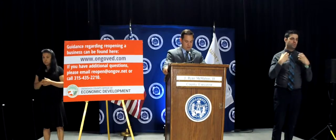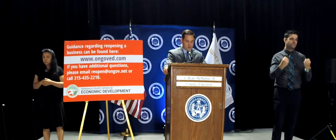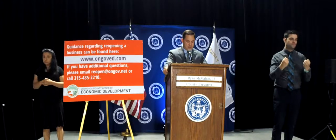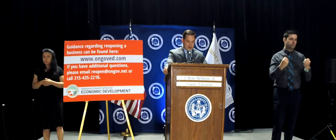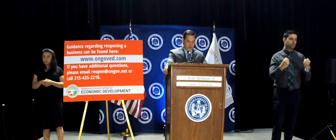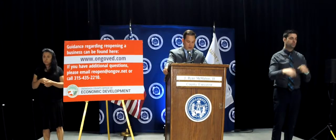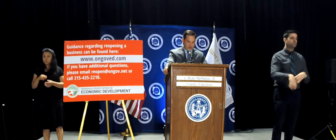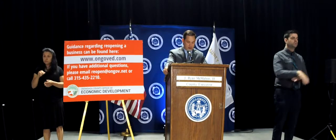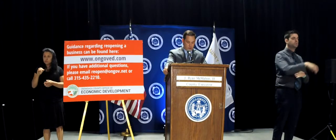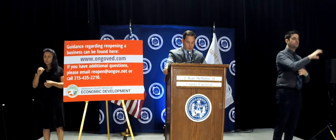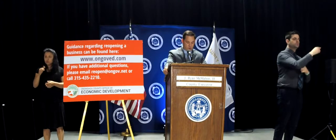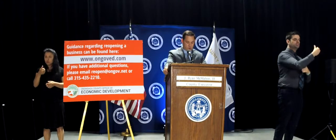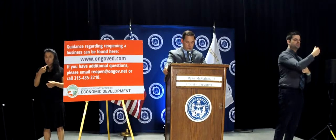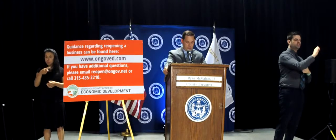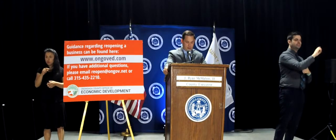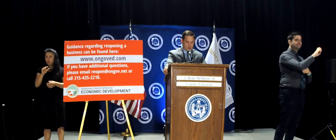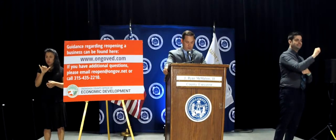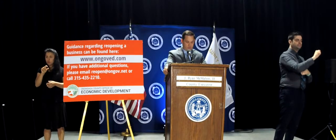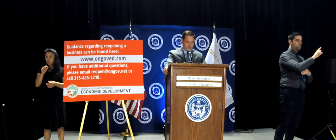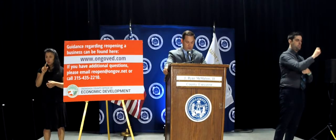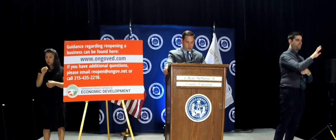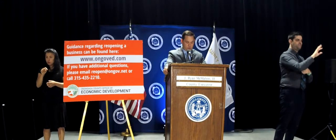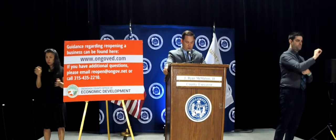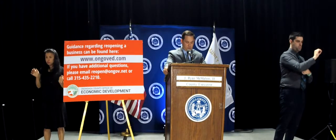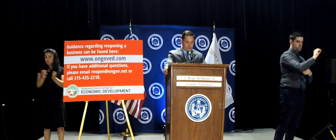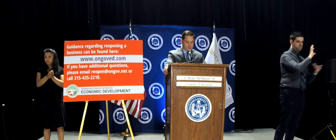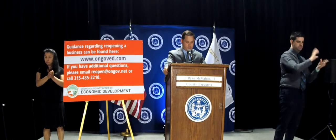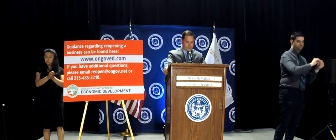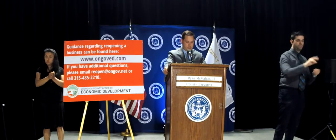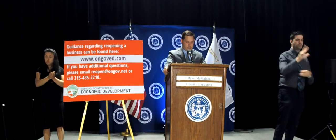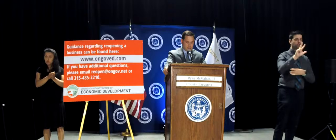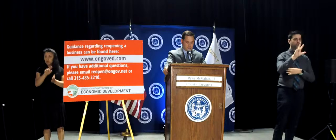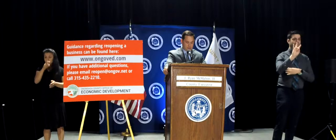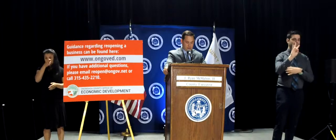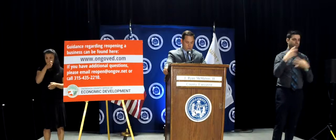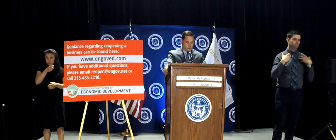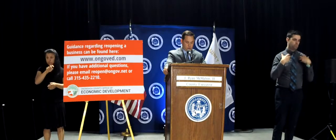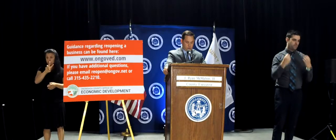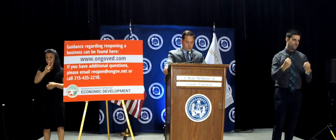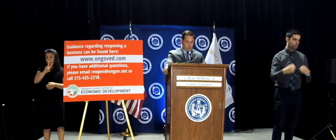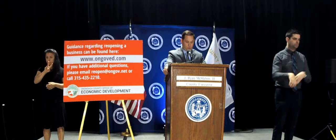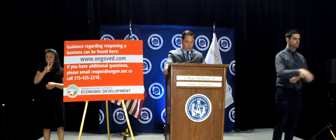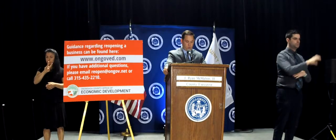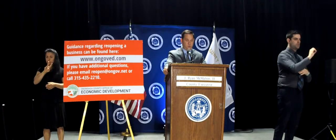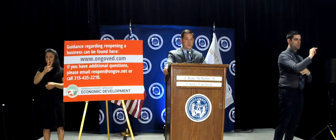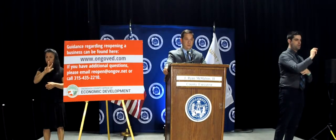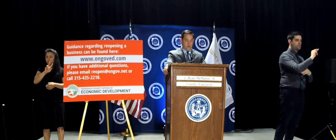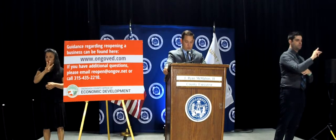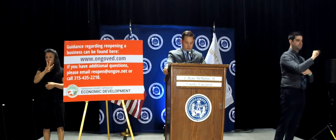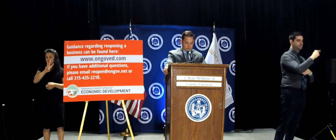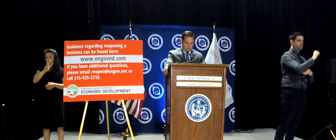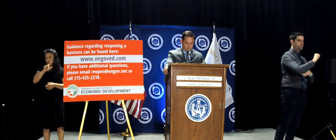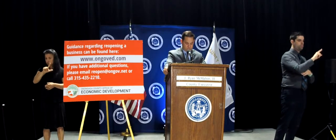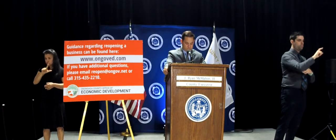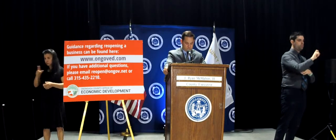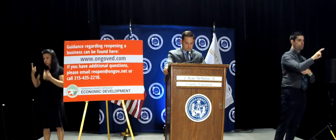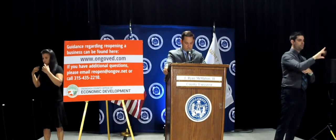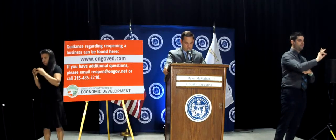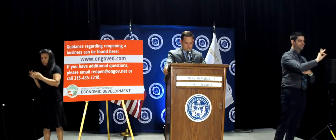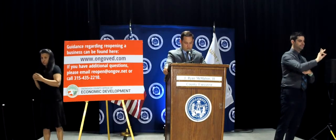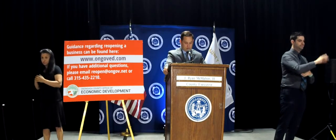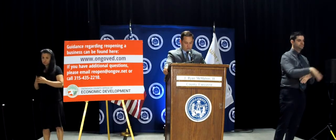37 recoveries. Town of Onondaga, 138 with 52 recoveries. Town of Salina, 104 with 73